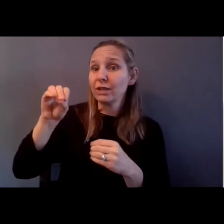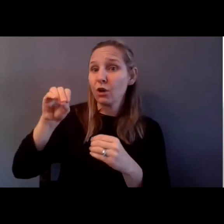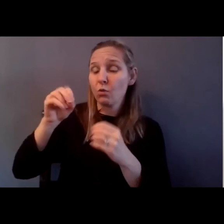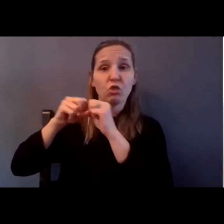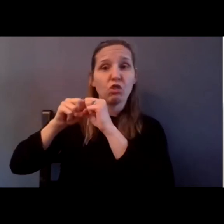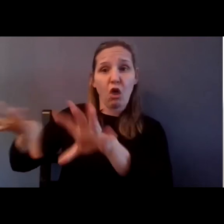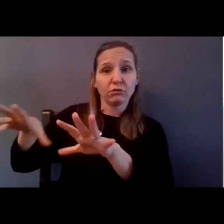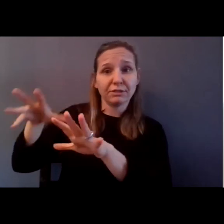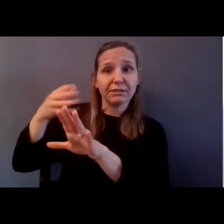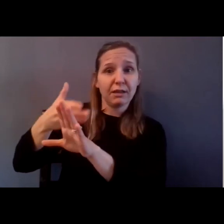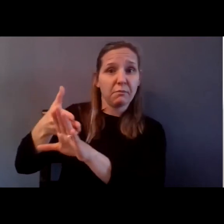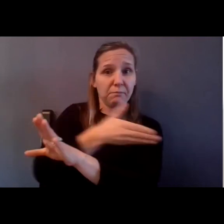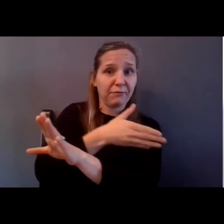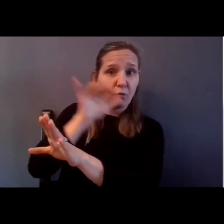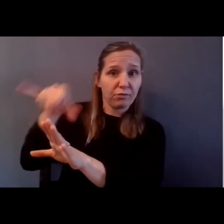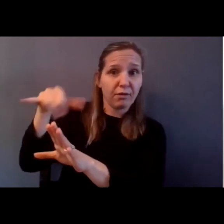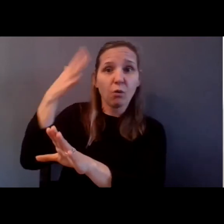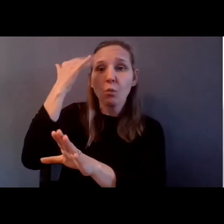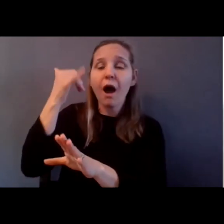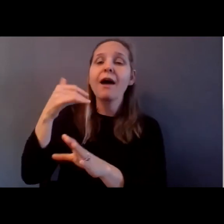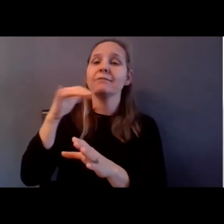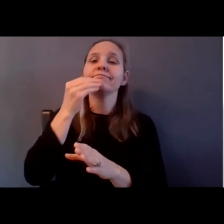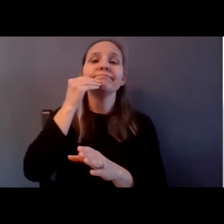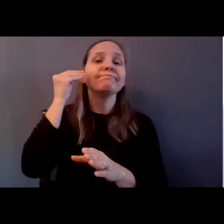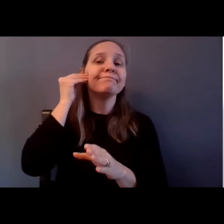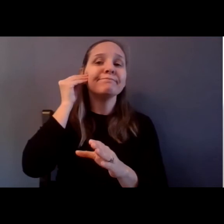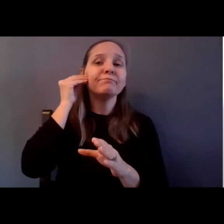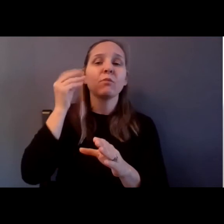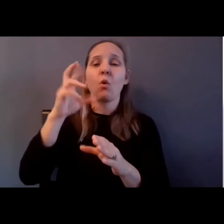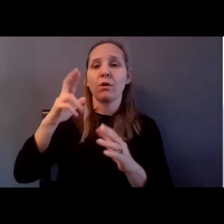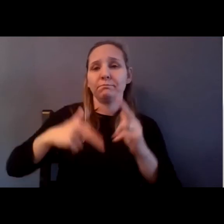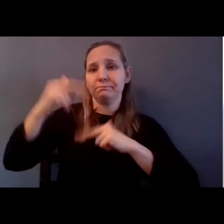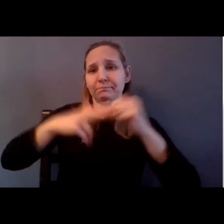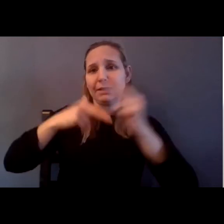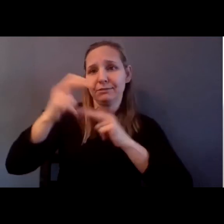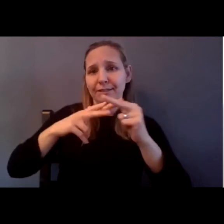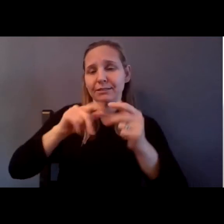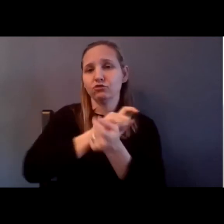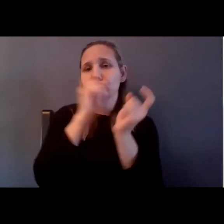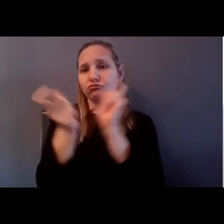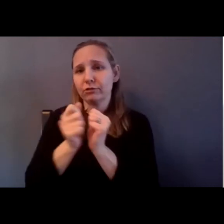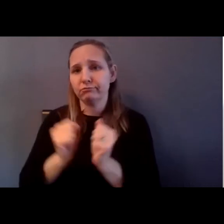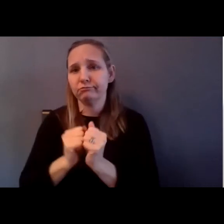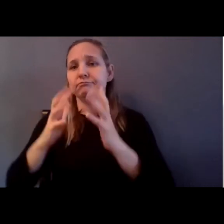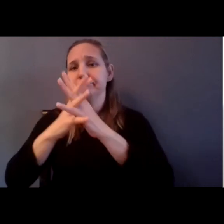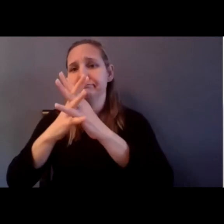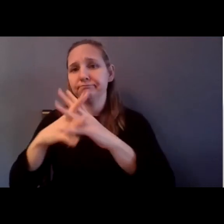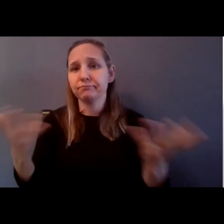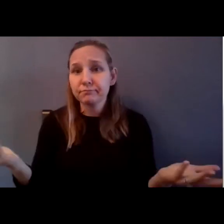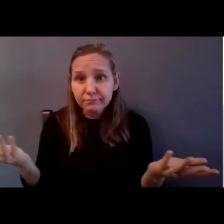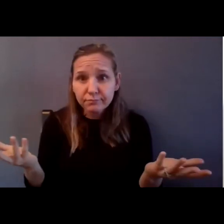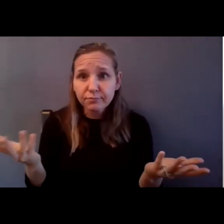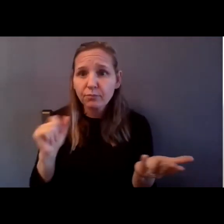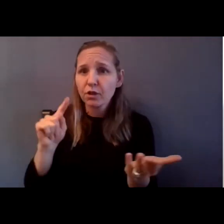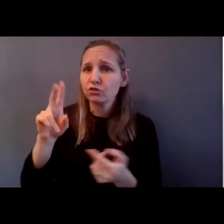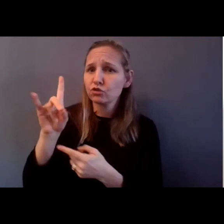publication as a result of residential or commercial conversions and redevelopment. So what is lost in that